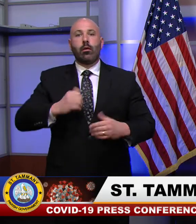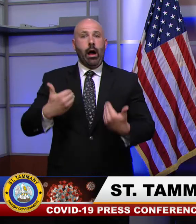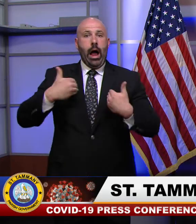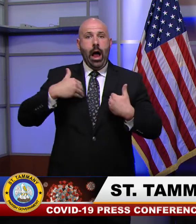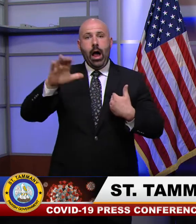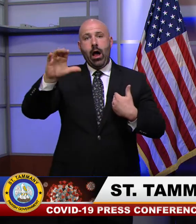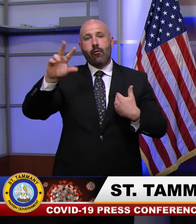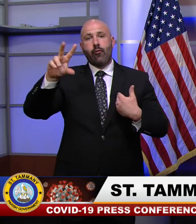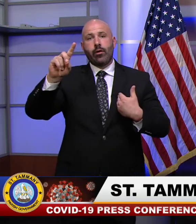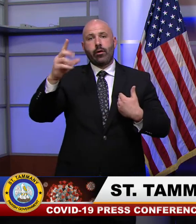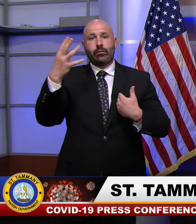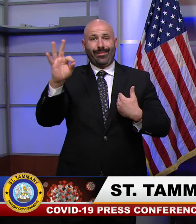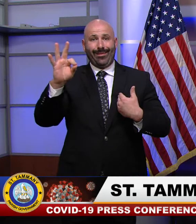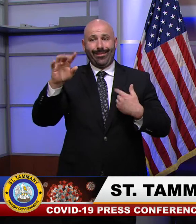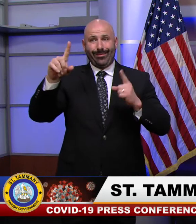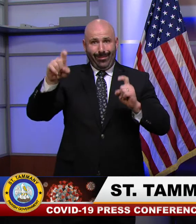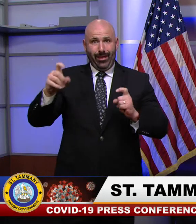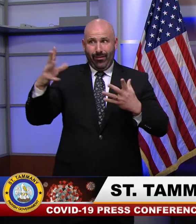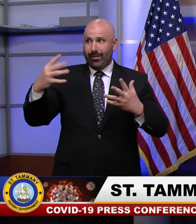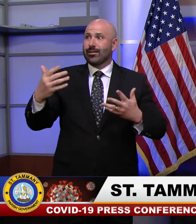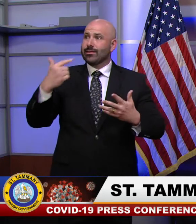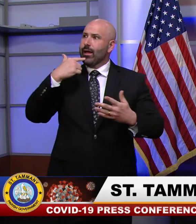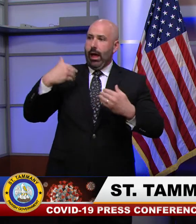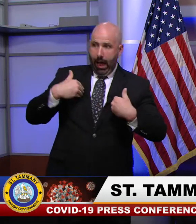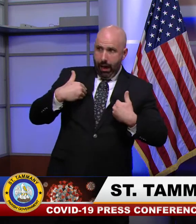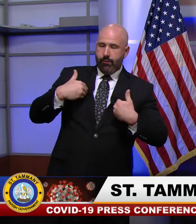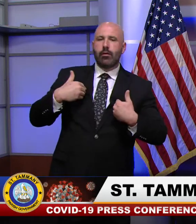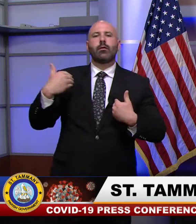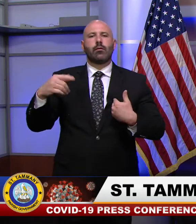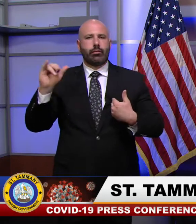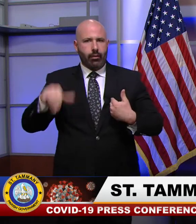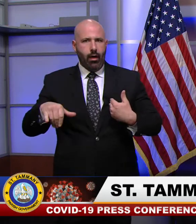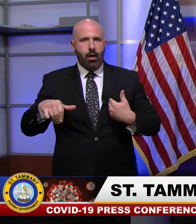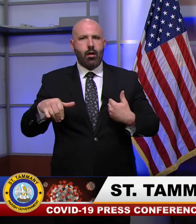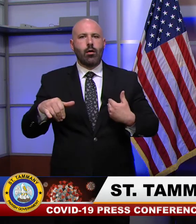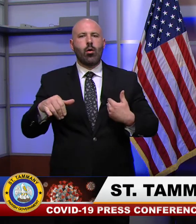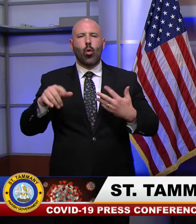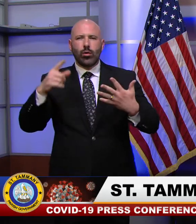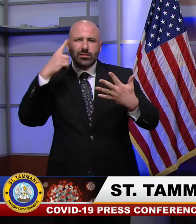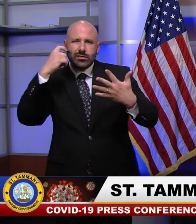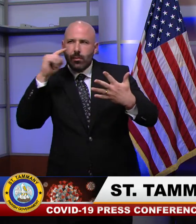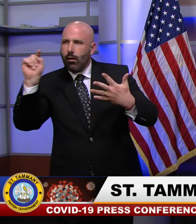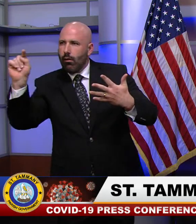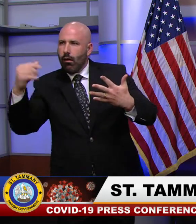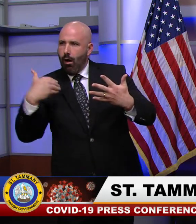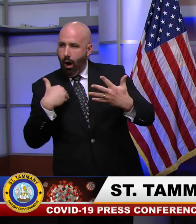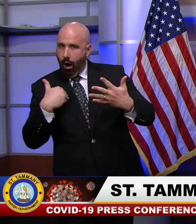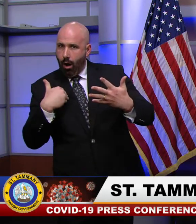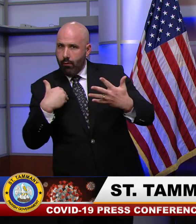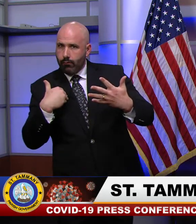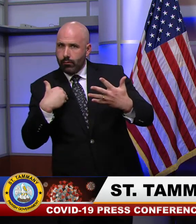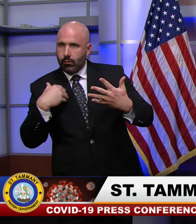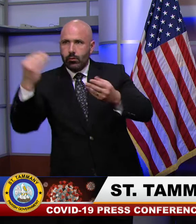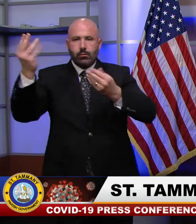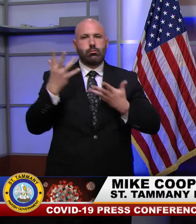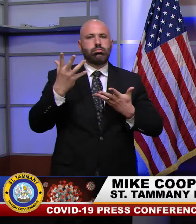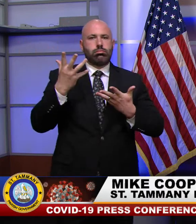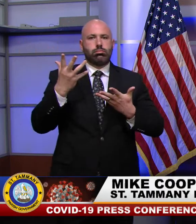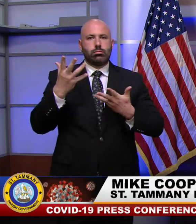COVID-19 test, or exposure to any persons with suspected of having COVID-19 symptoms.